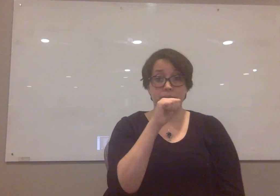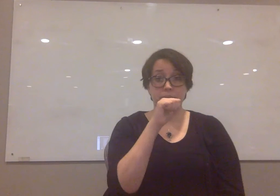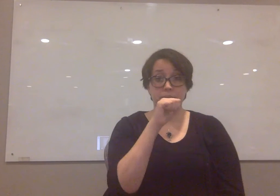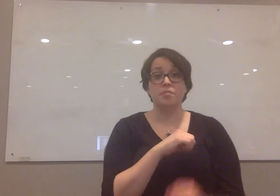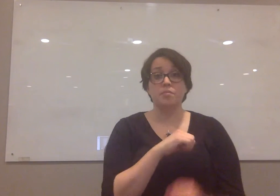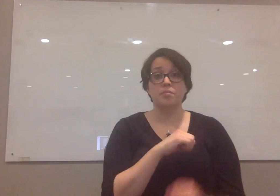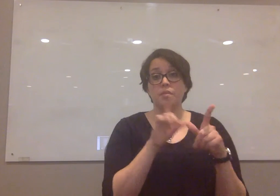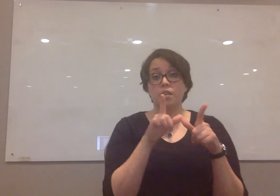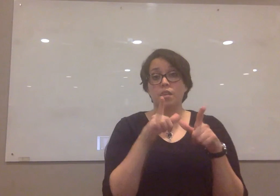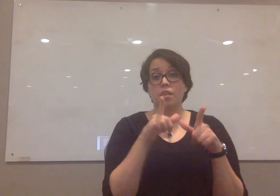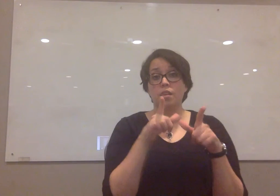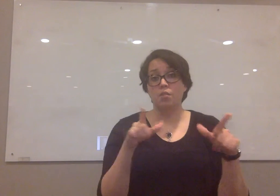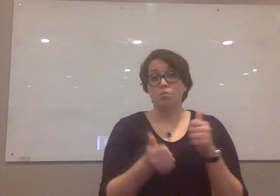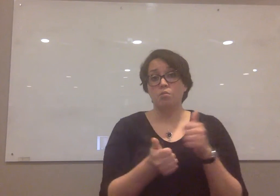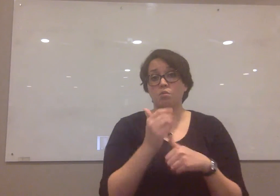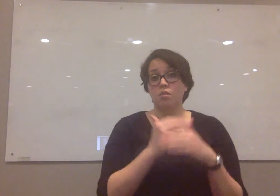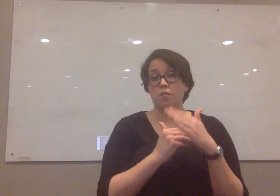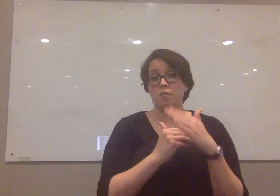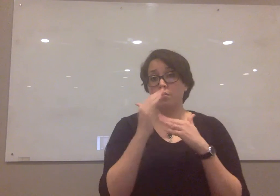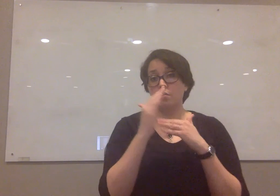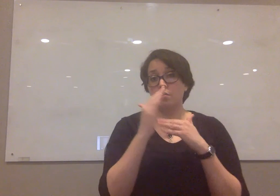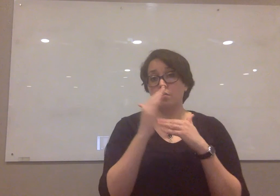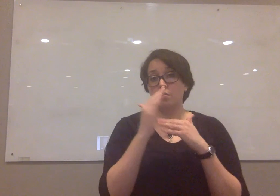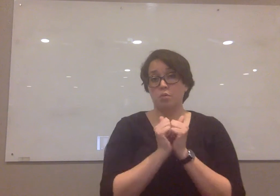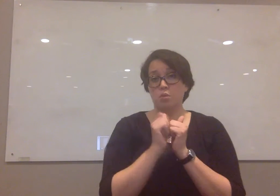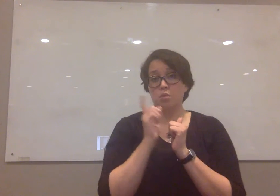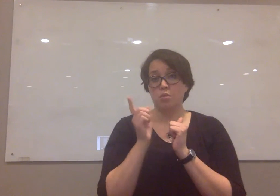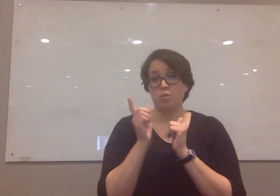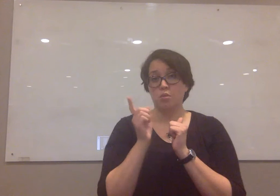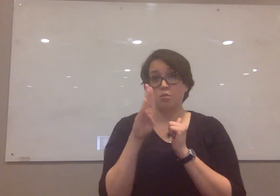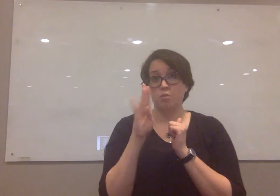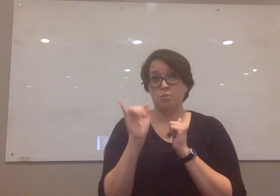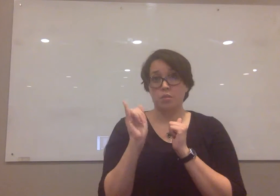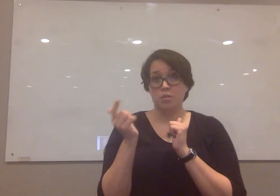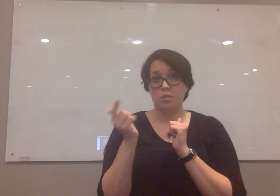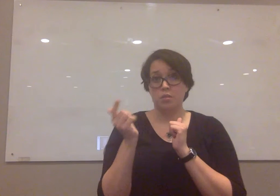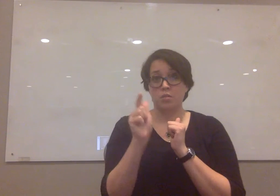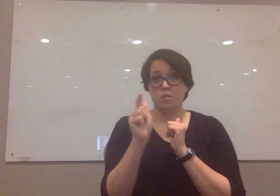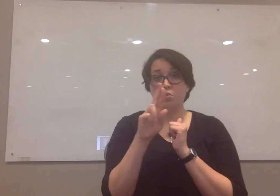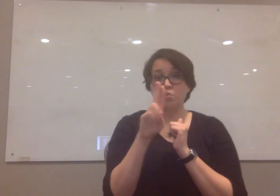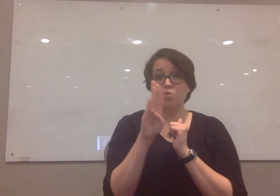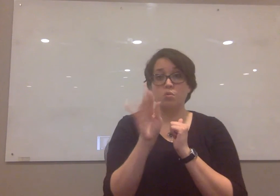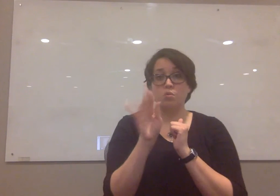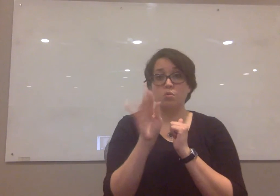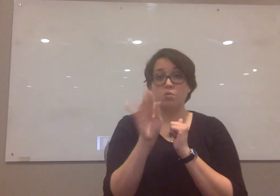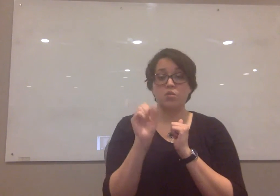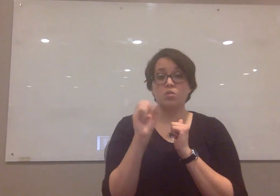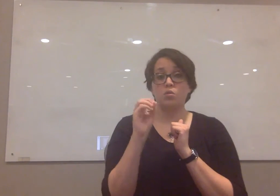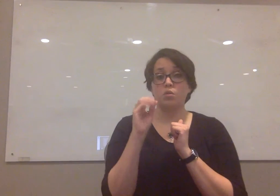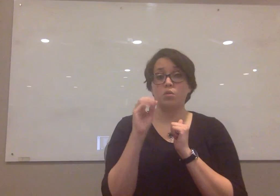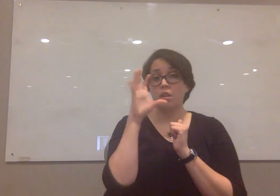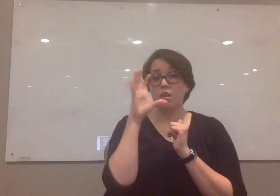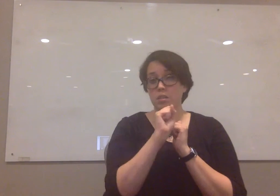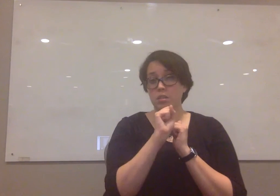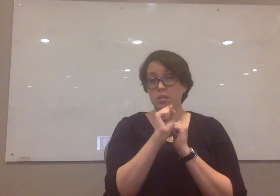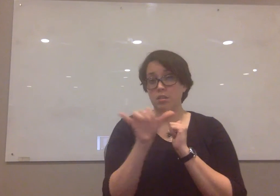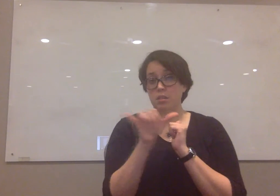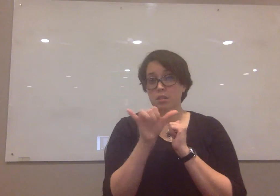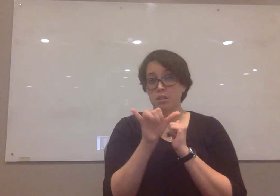Language you're most comfortable with? All right, so I guess it'd be like locally